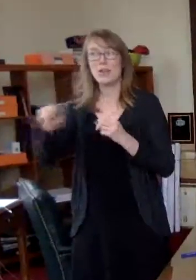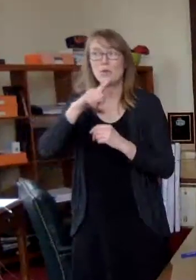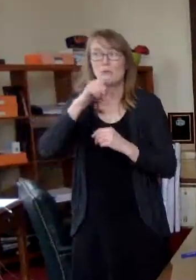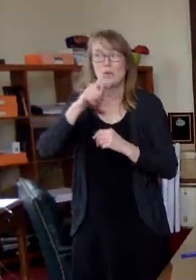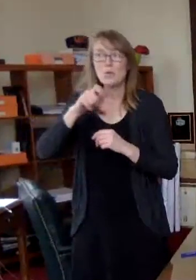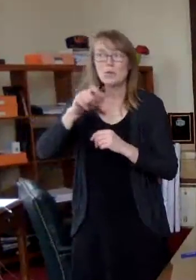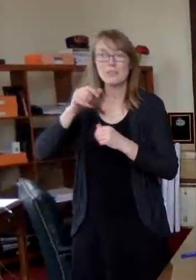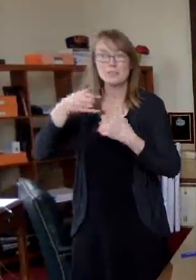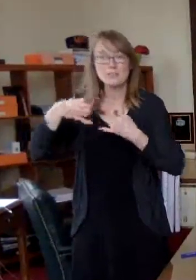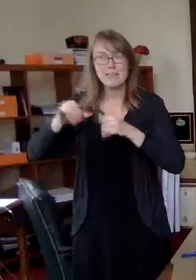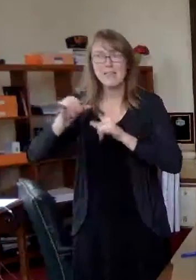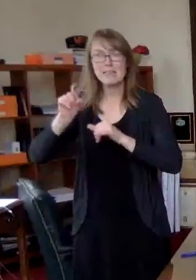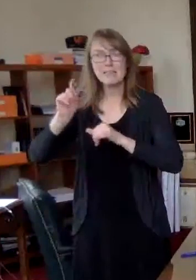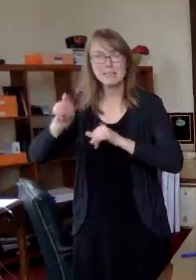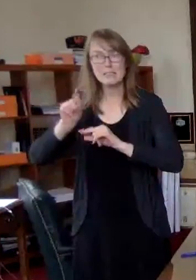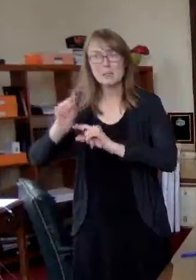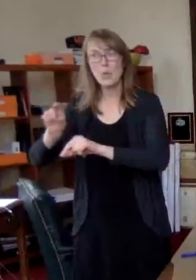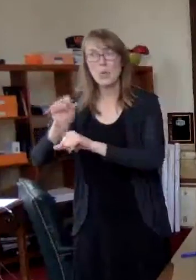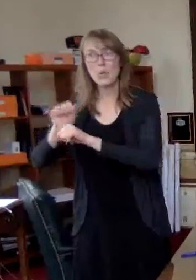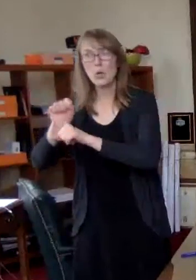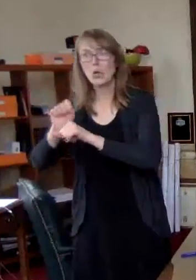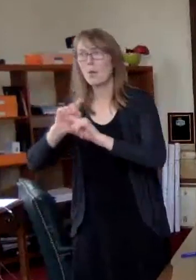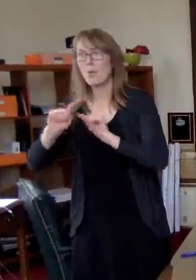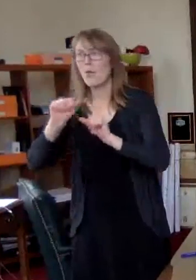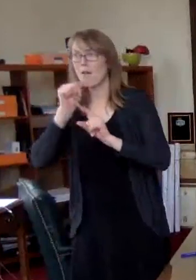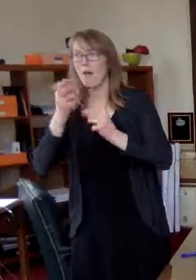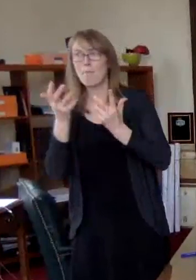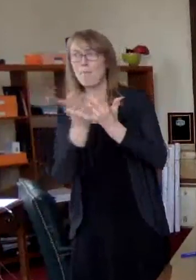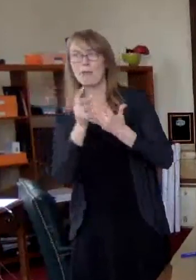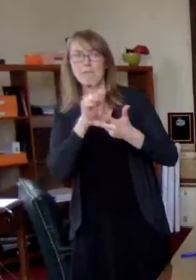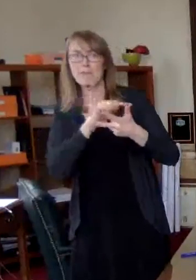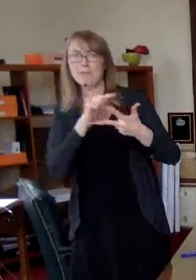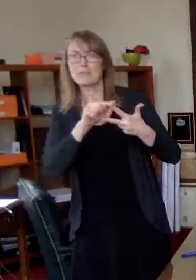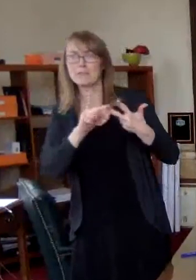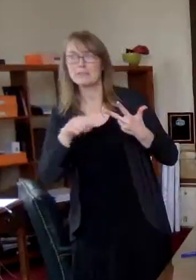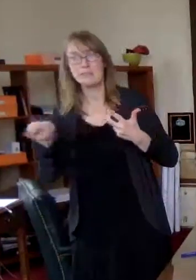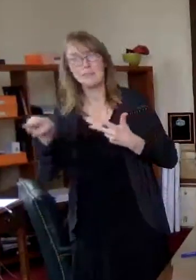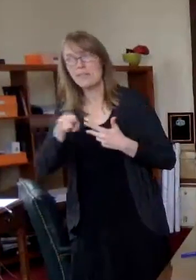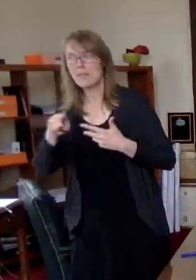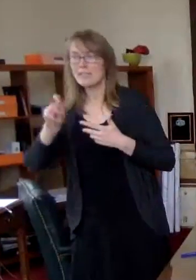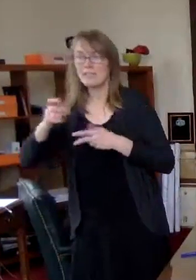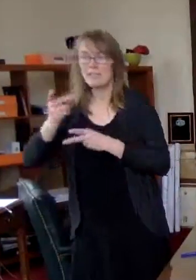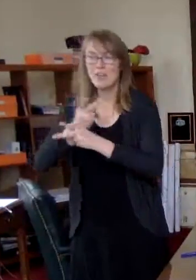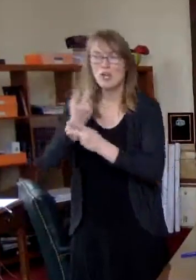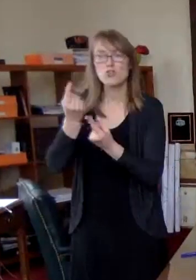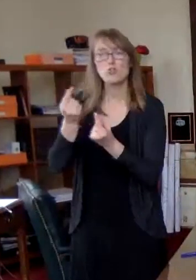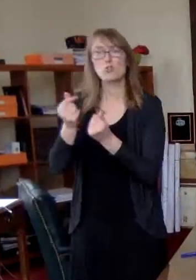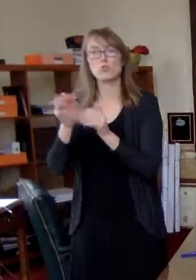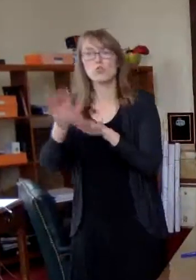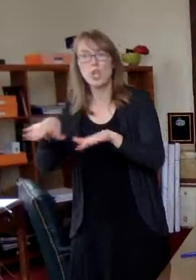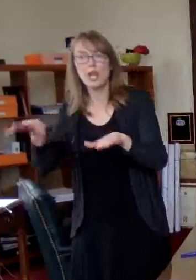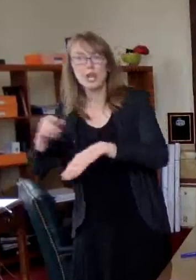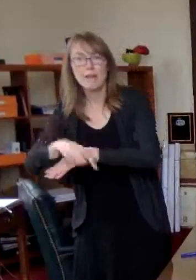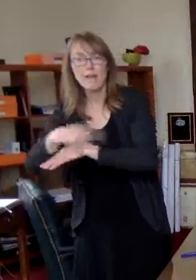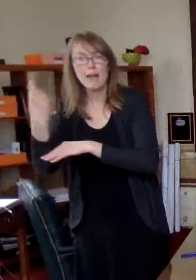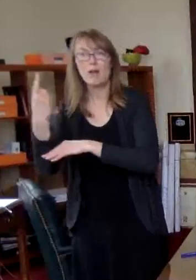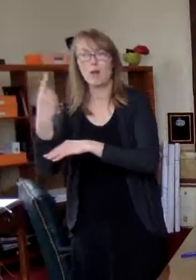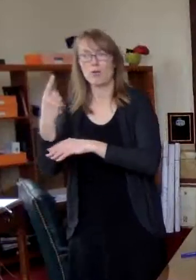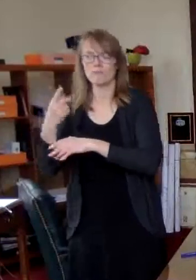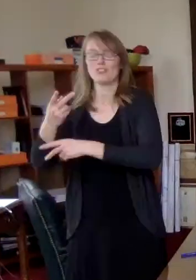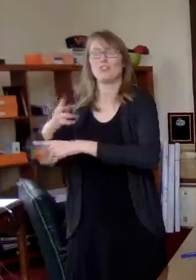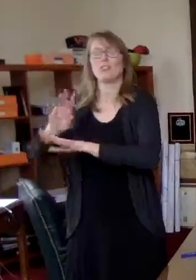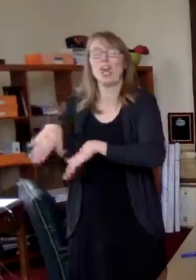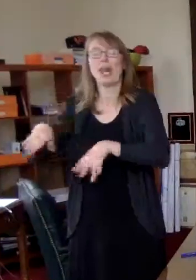relying on a relative or someone to watch your kids while you have to go to work. Mayor, should people use public transportation during this